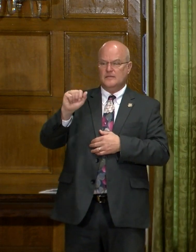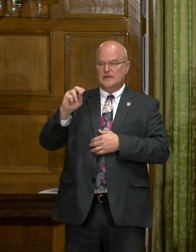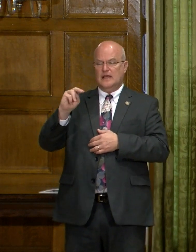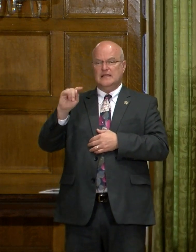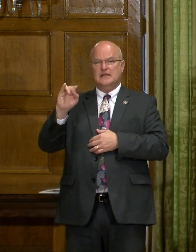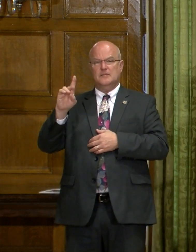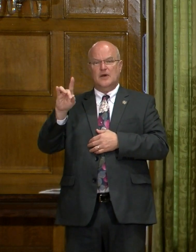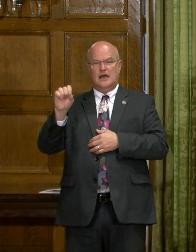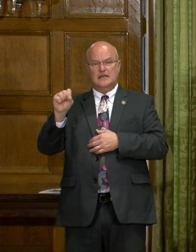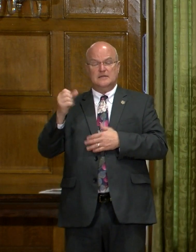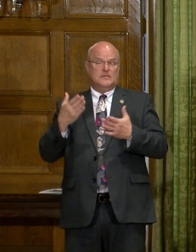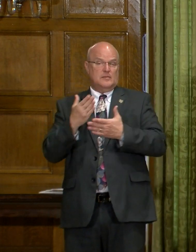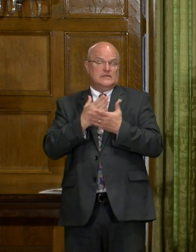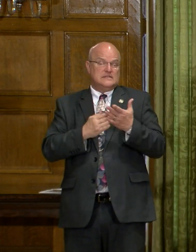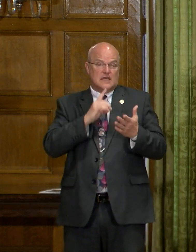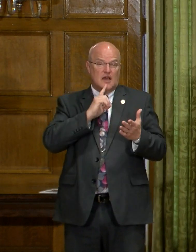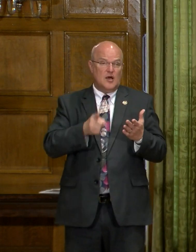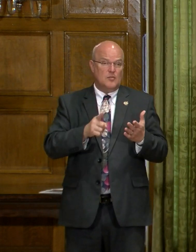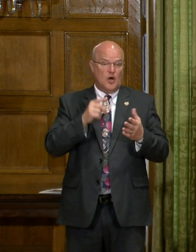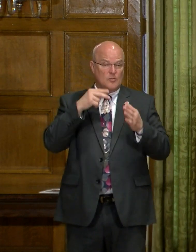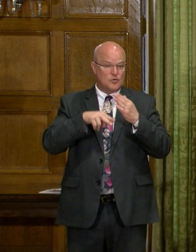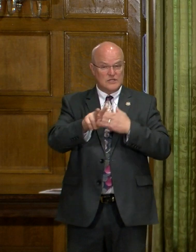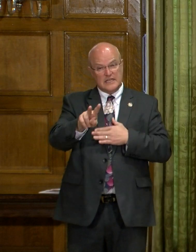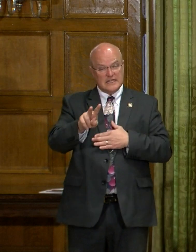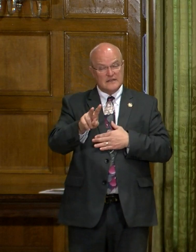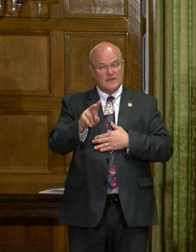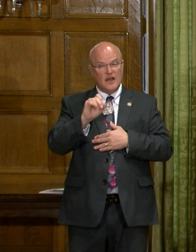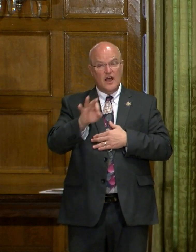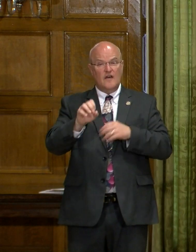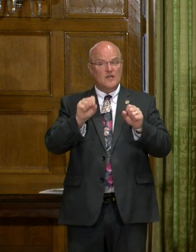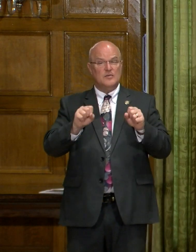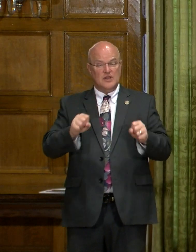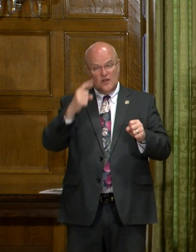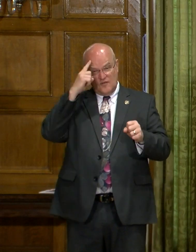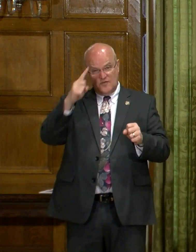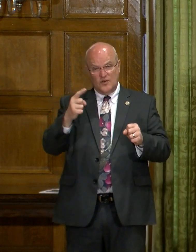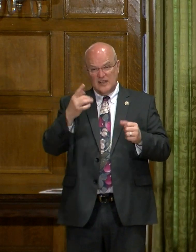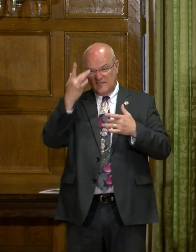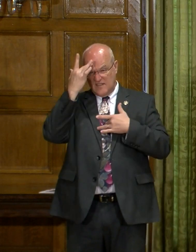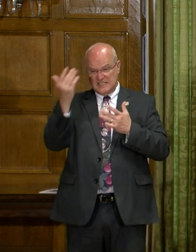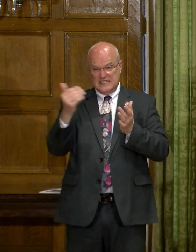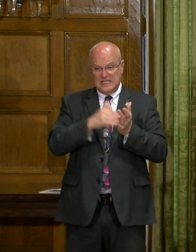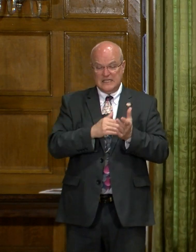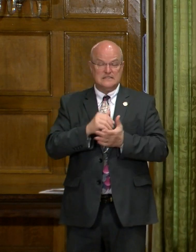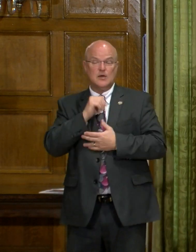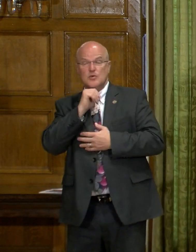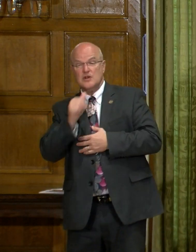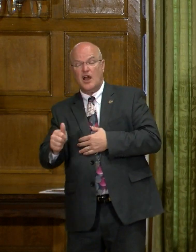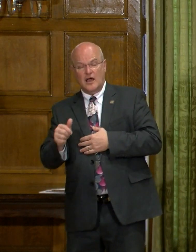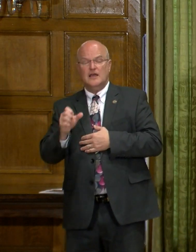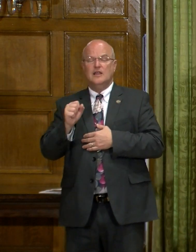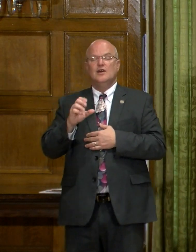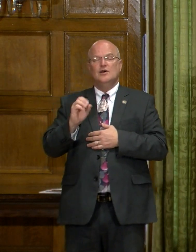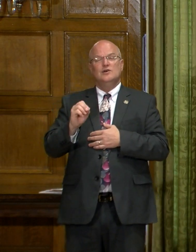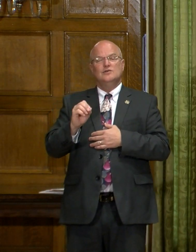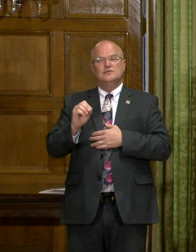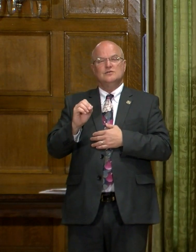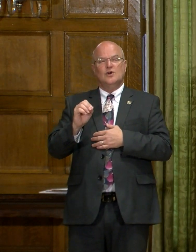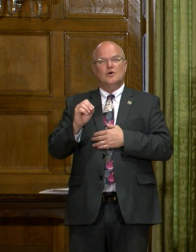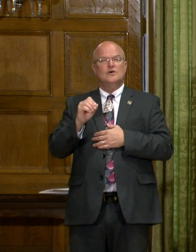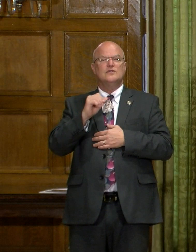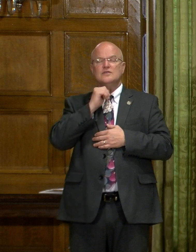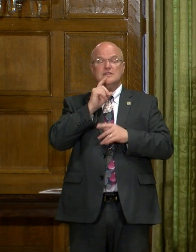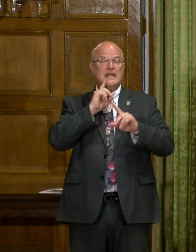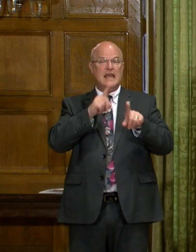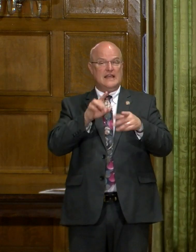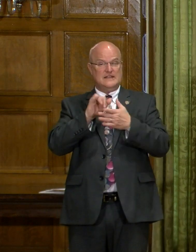that some antibodies are predictive of the potential for reinfection and others aren't. So, you know, there's